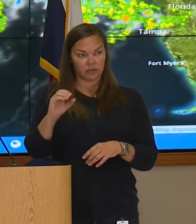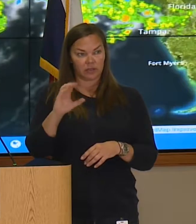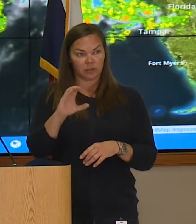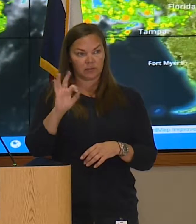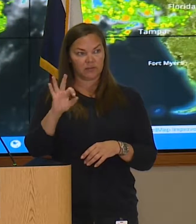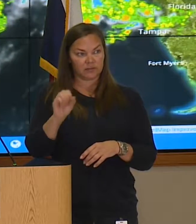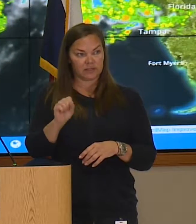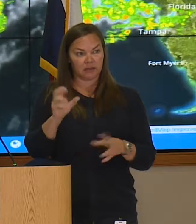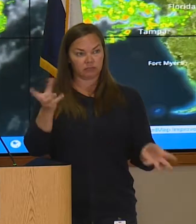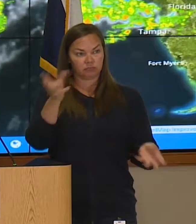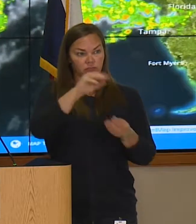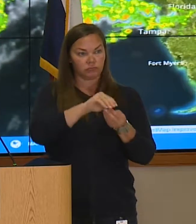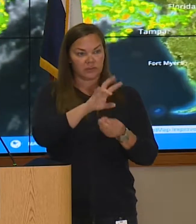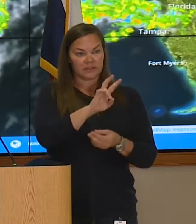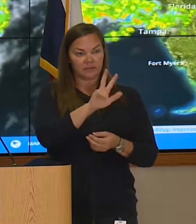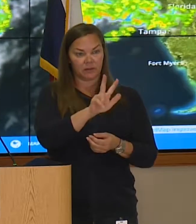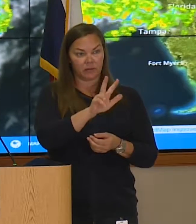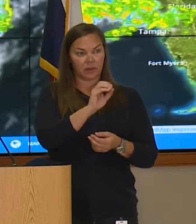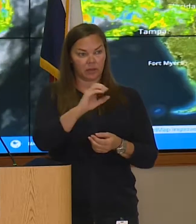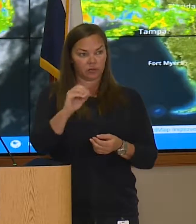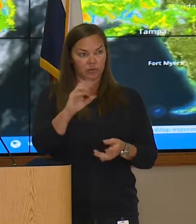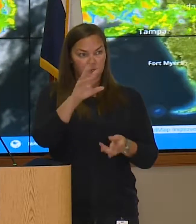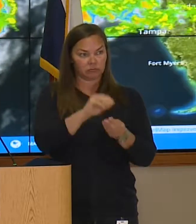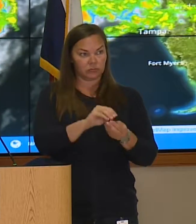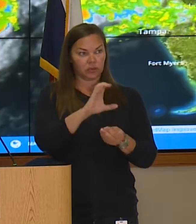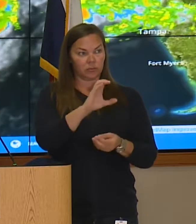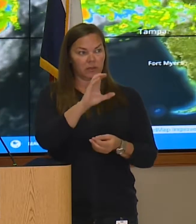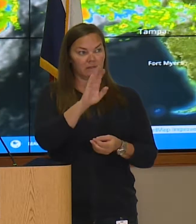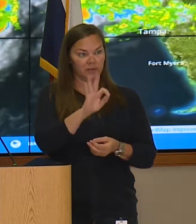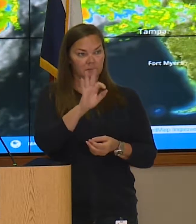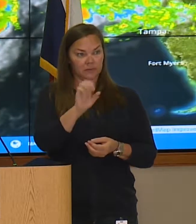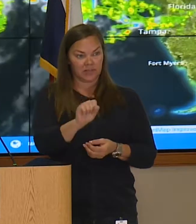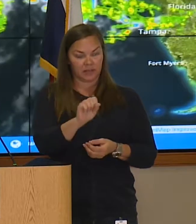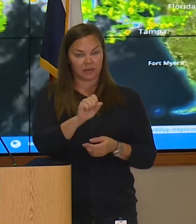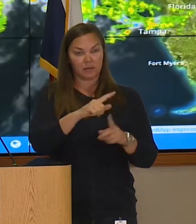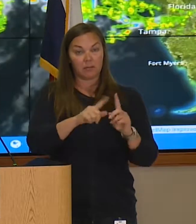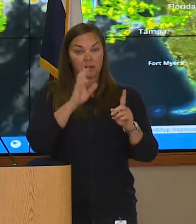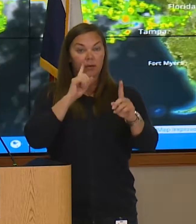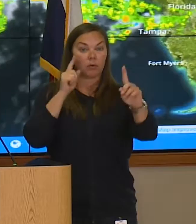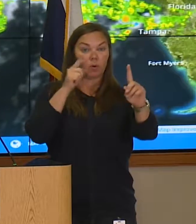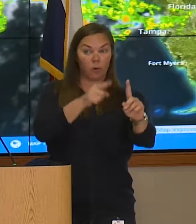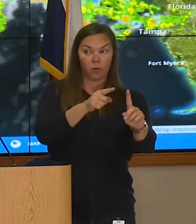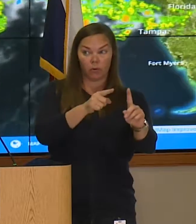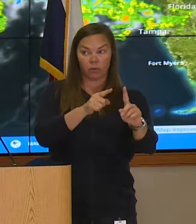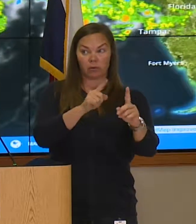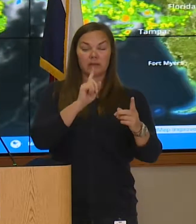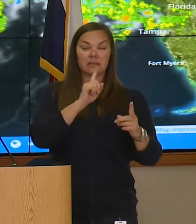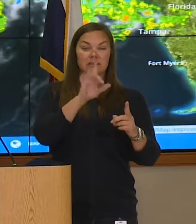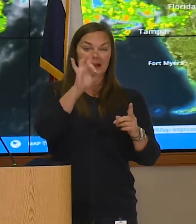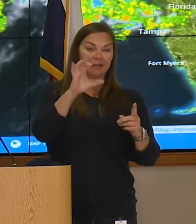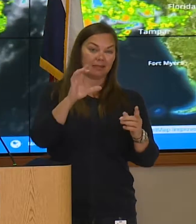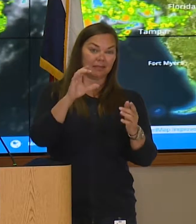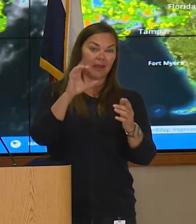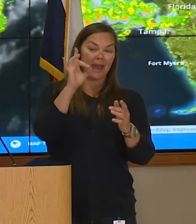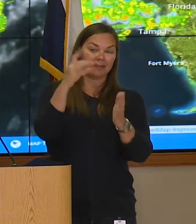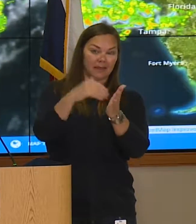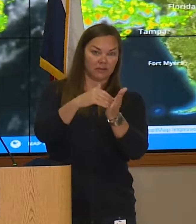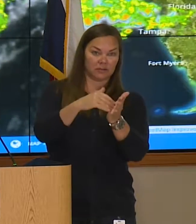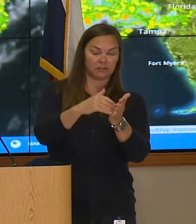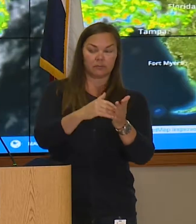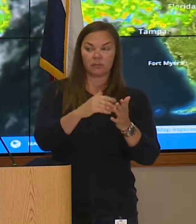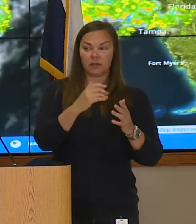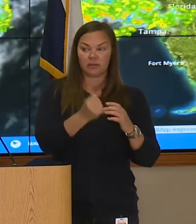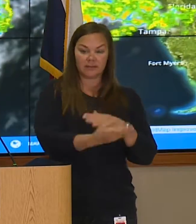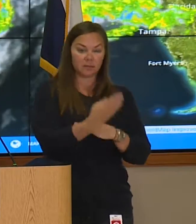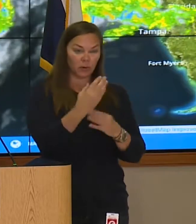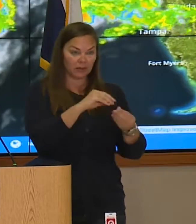respectively, for a total of 7,300 cubic feet per second. But our goal Is 8,000. is 8,000. This morning the other number